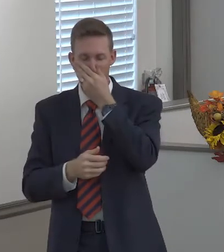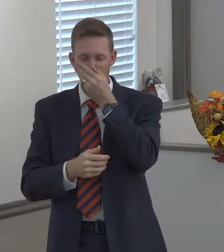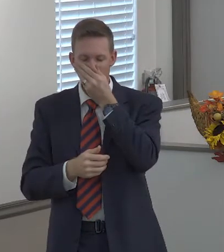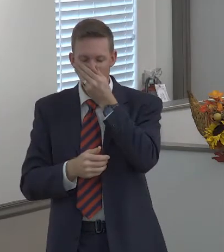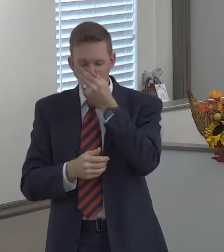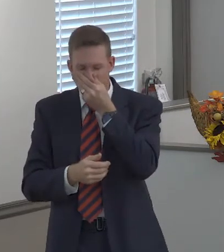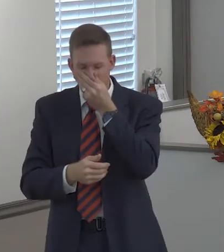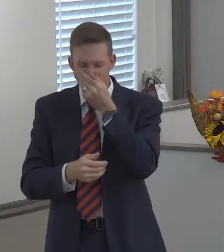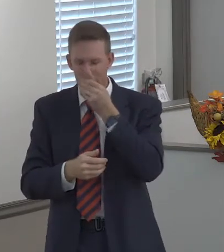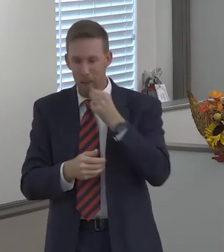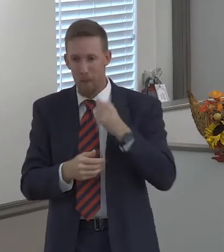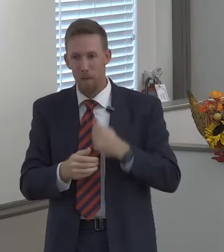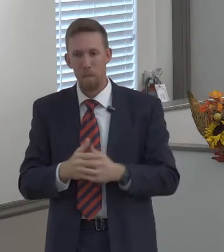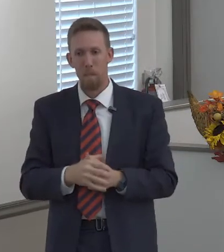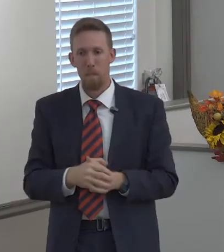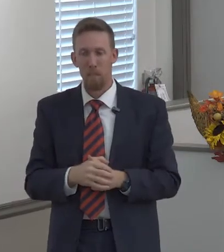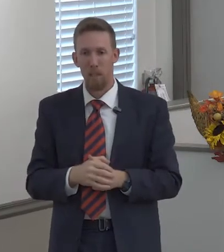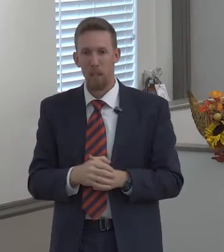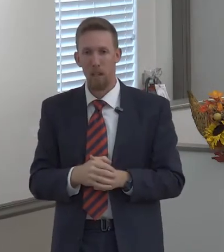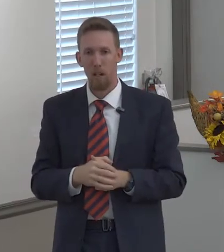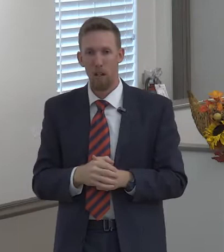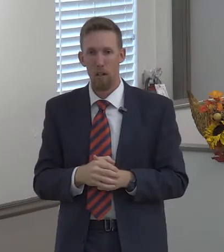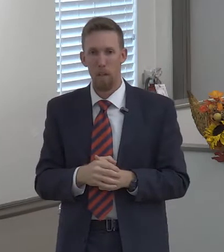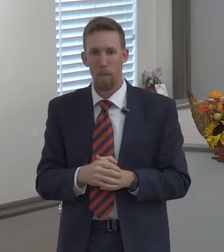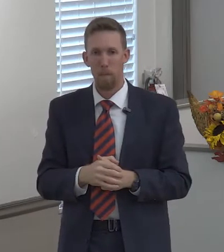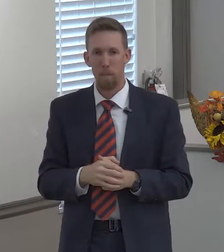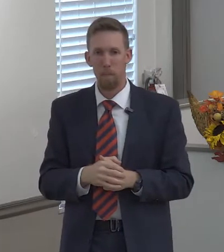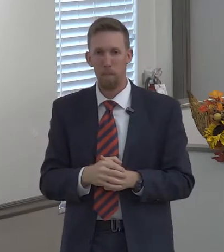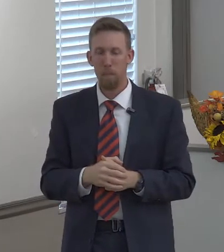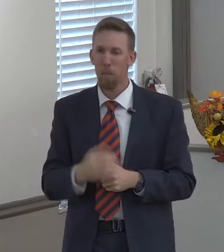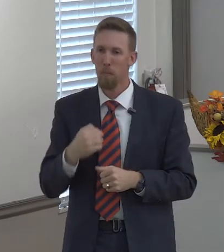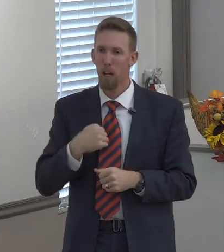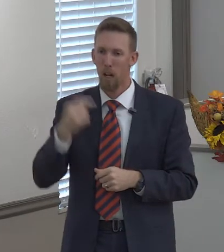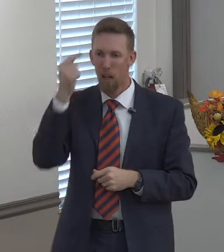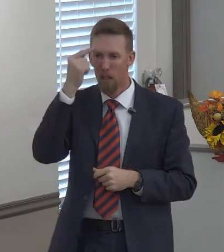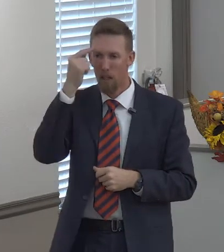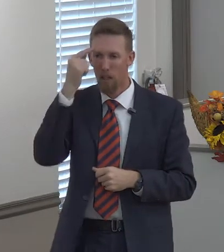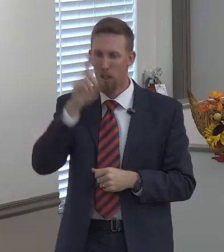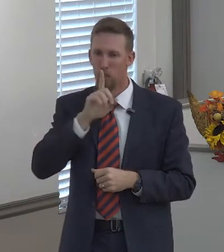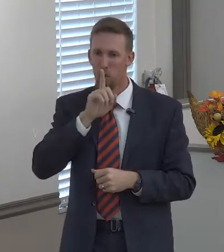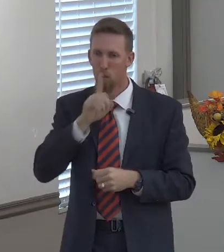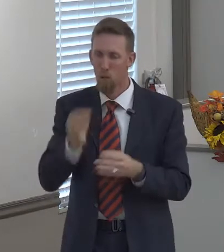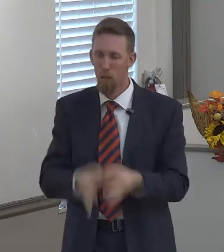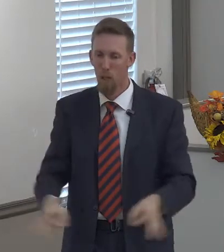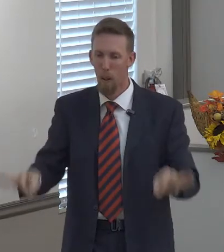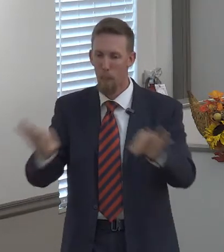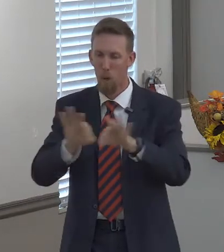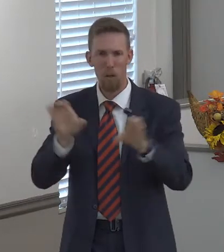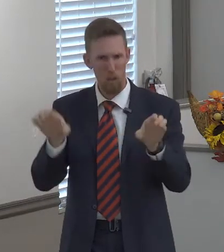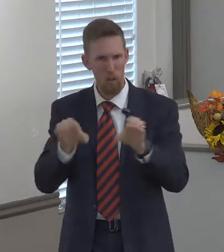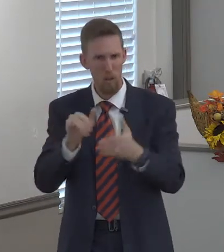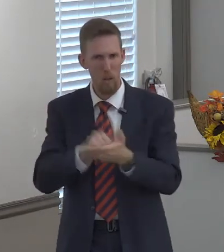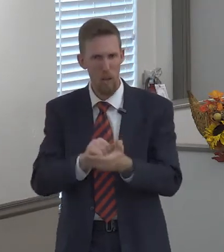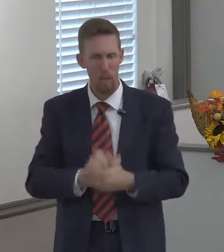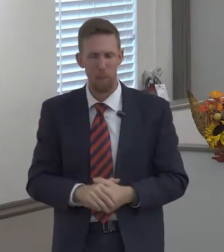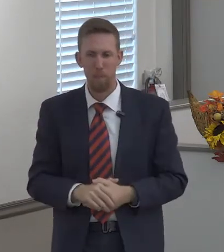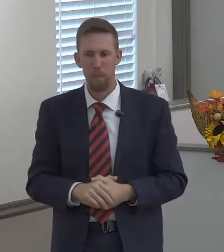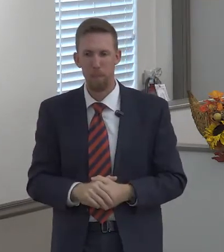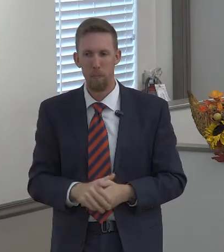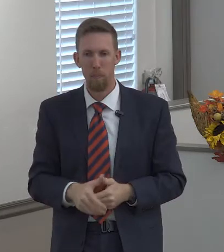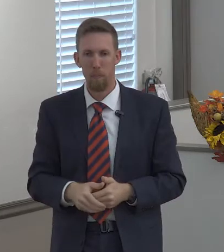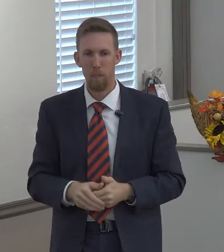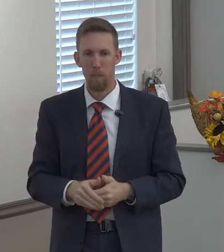continually. Remember His marvelous works which He hath done, His wonders and the